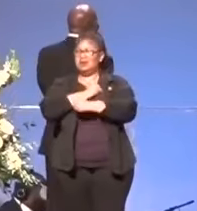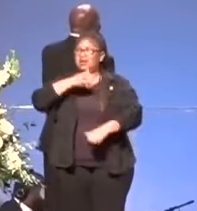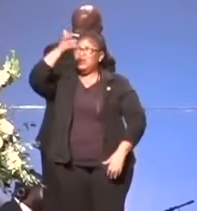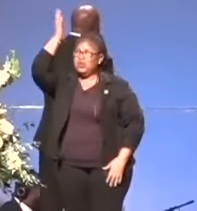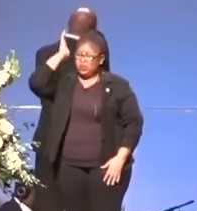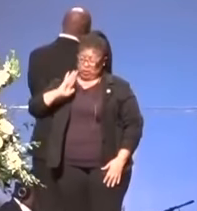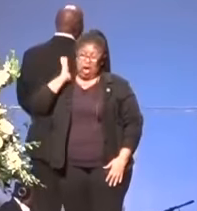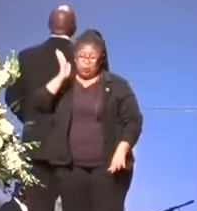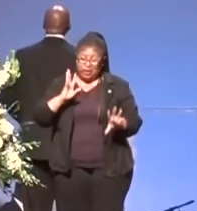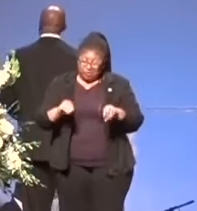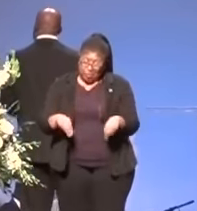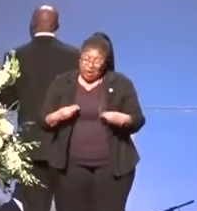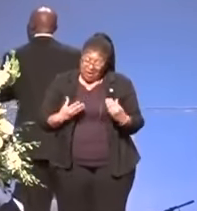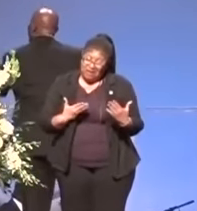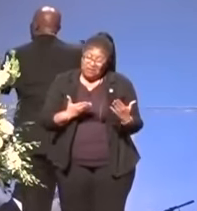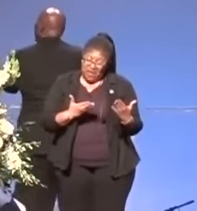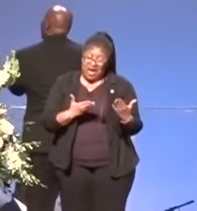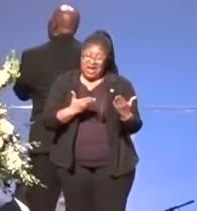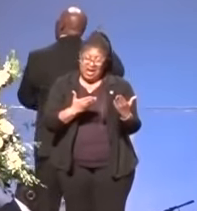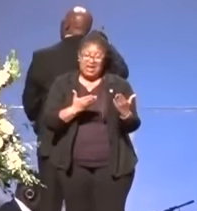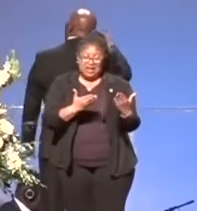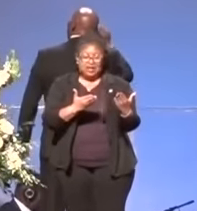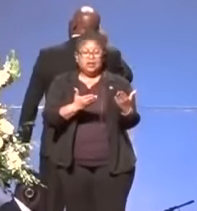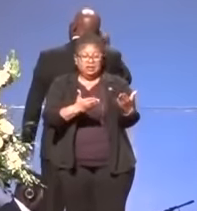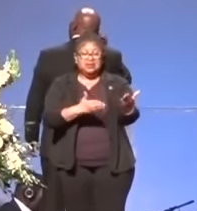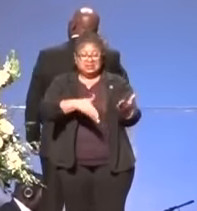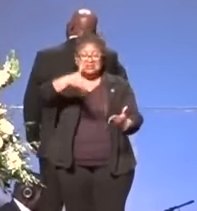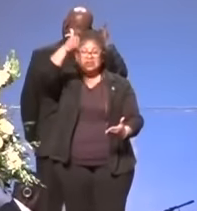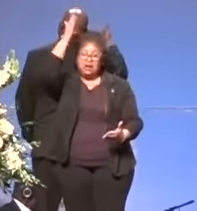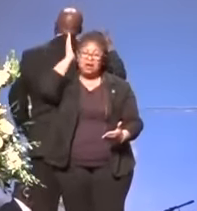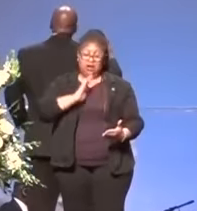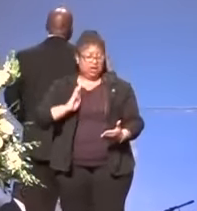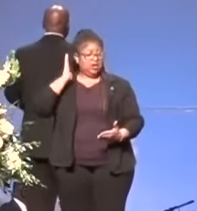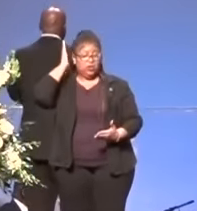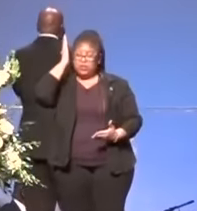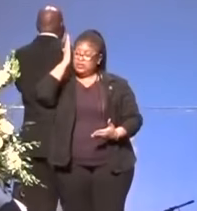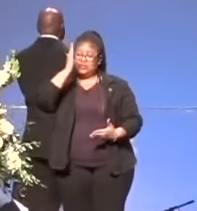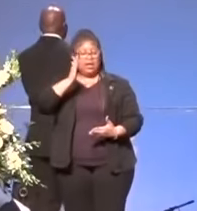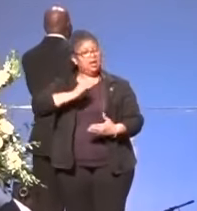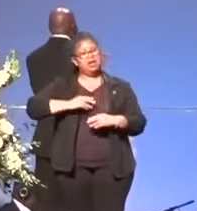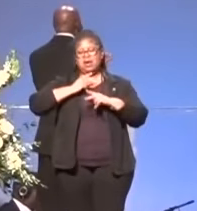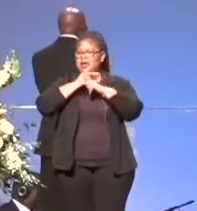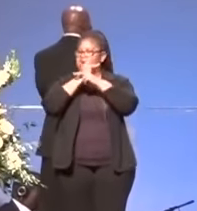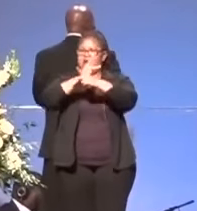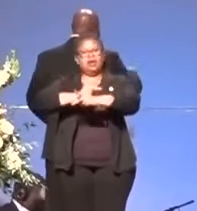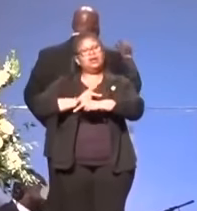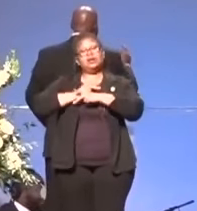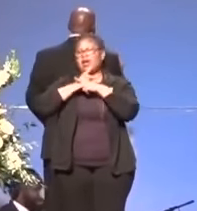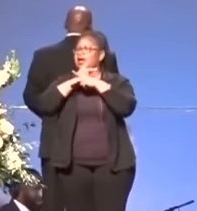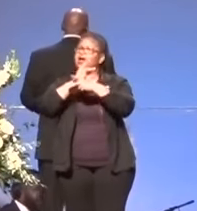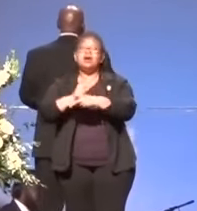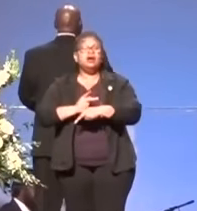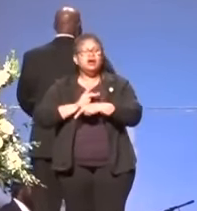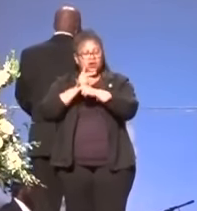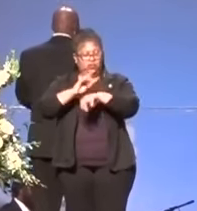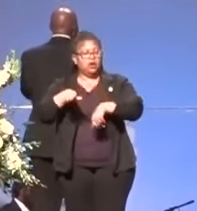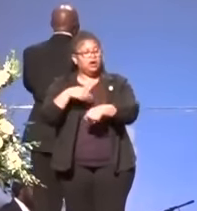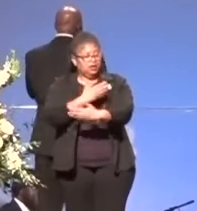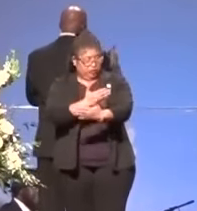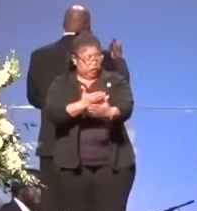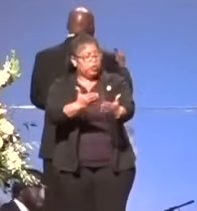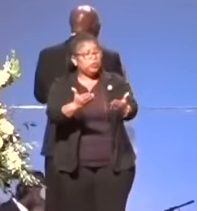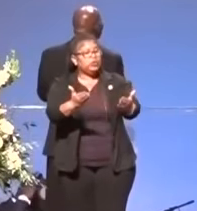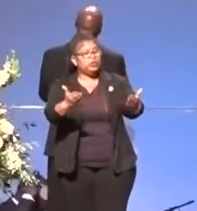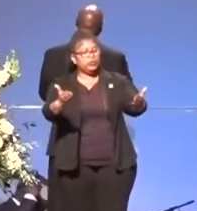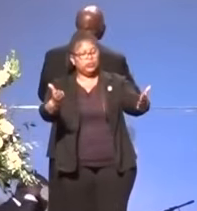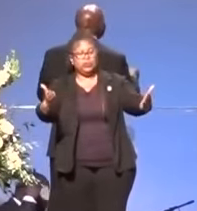There's love under his wings, children of God. God will God will take good care of